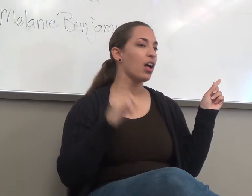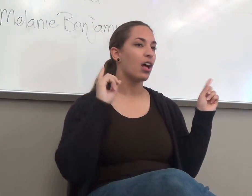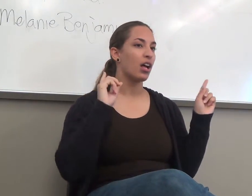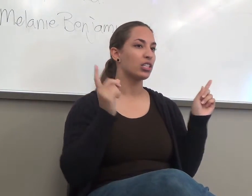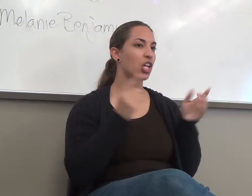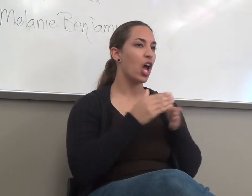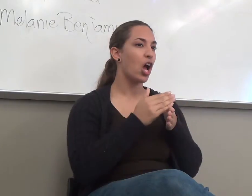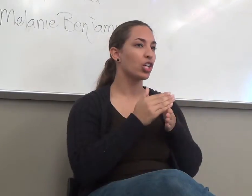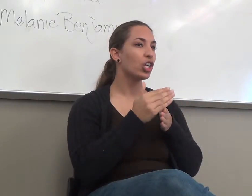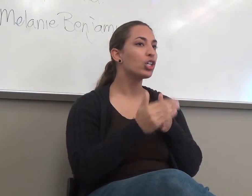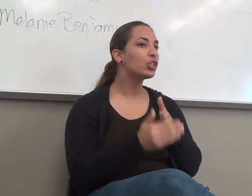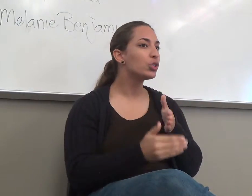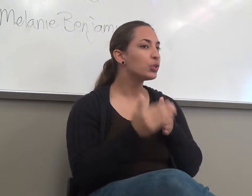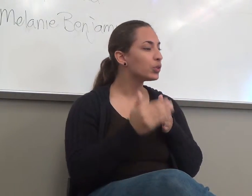What did you put for the answer to this?